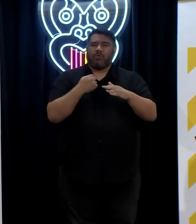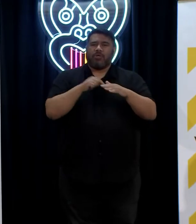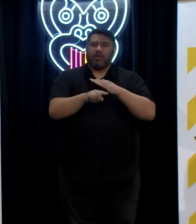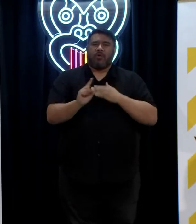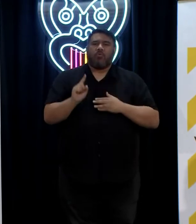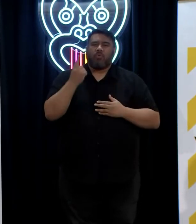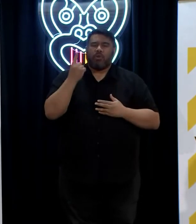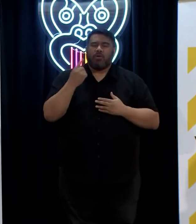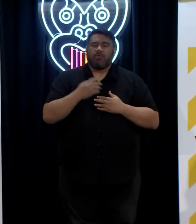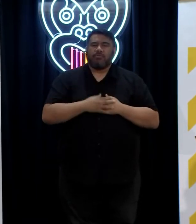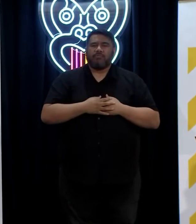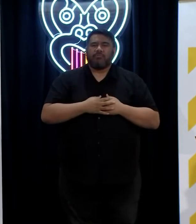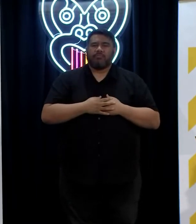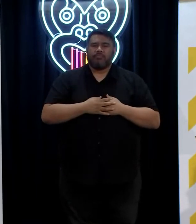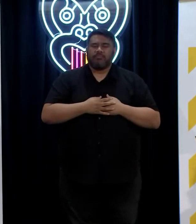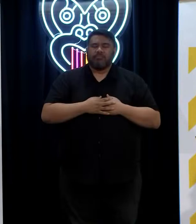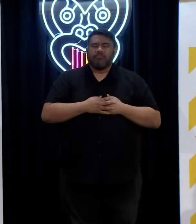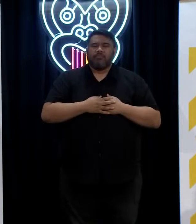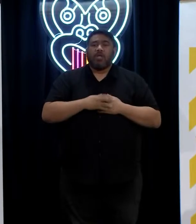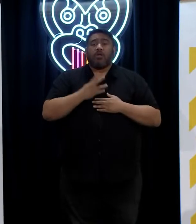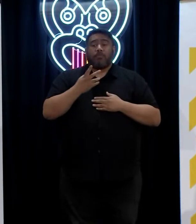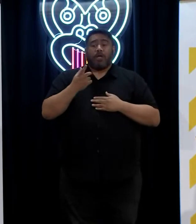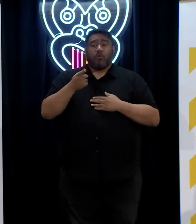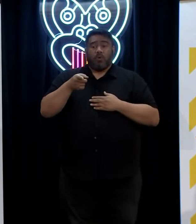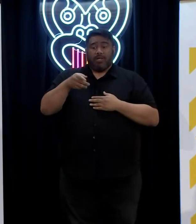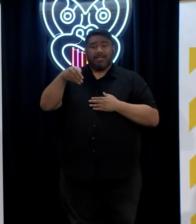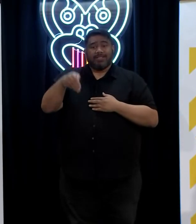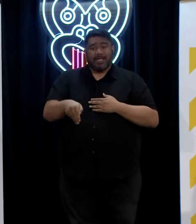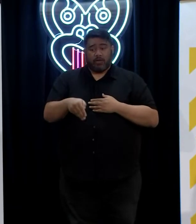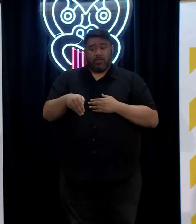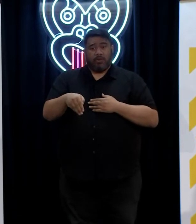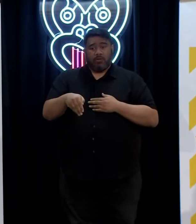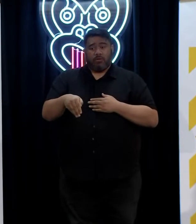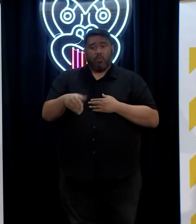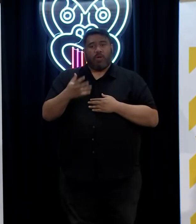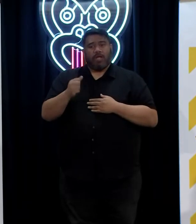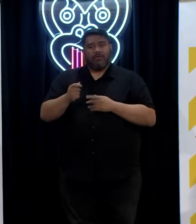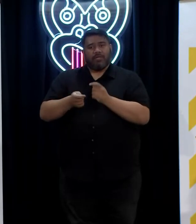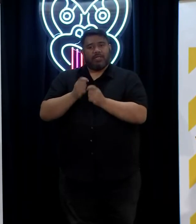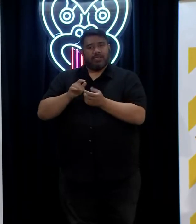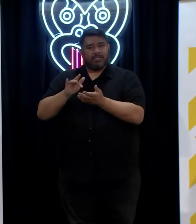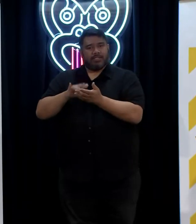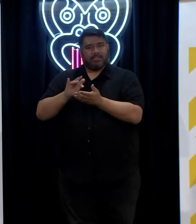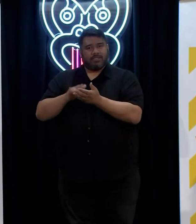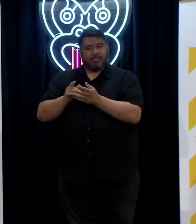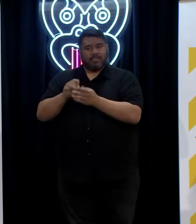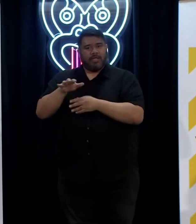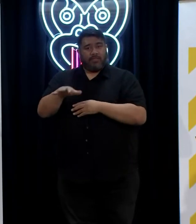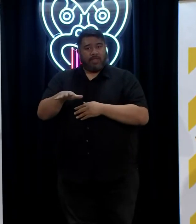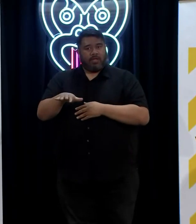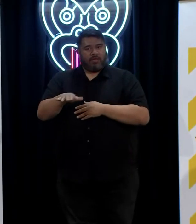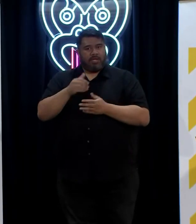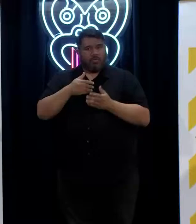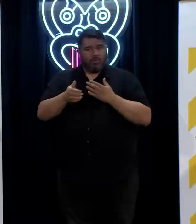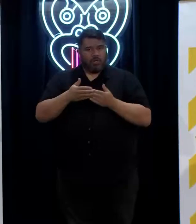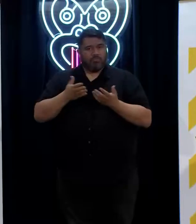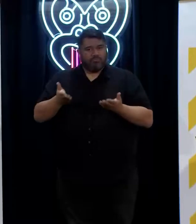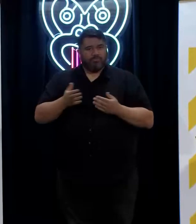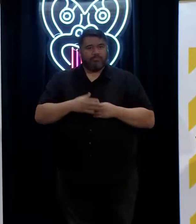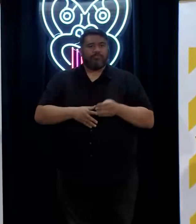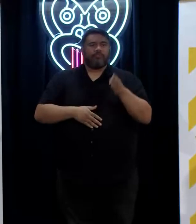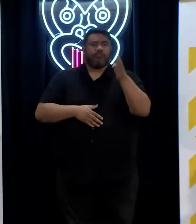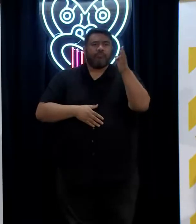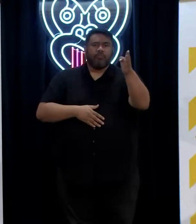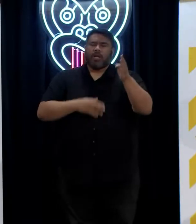site adjacent essentially to the southern border. Is it fair that the Silver Ferns were granted a travel exemption out of Auckland when other people haven't